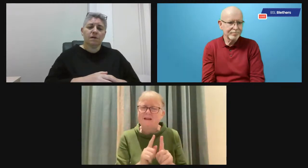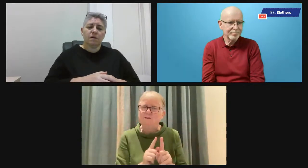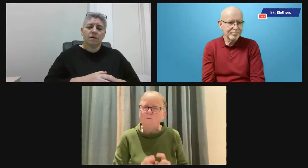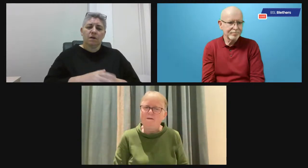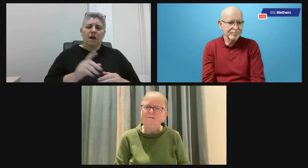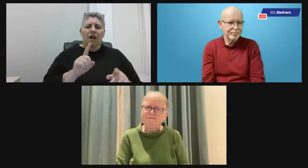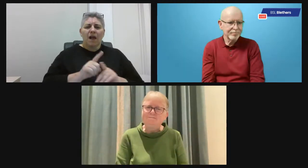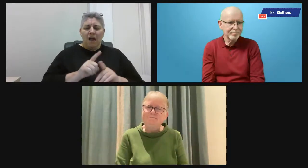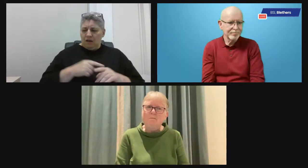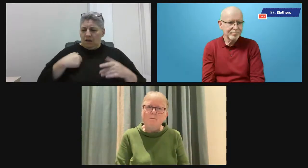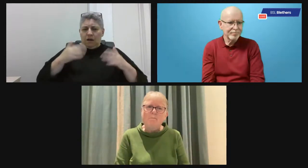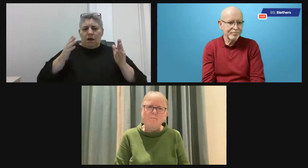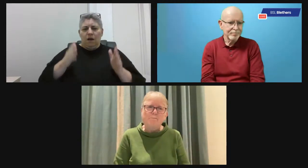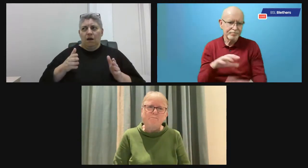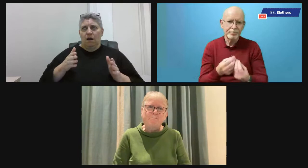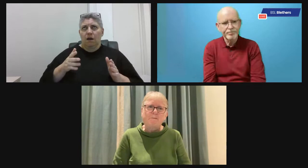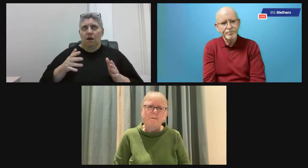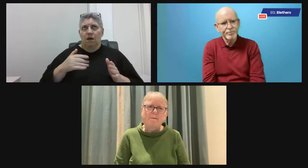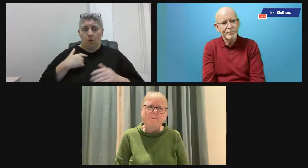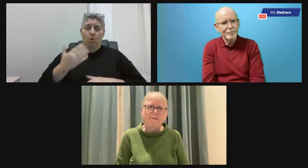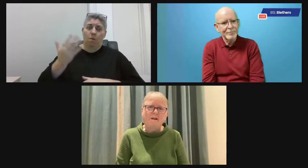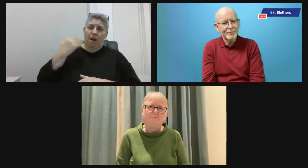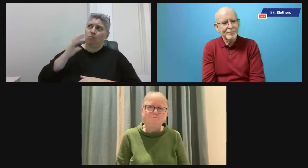to understand deaf history as well.